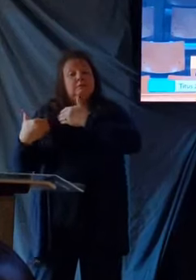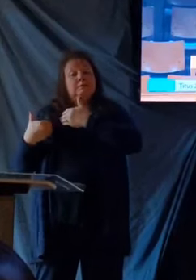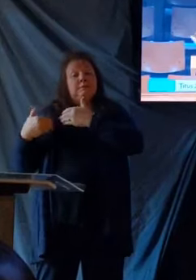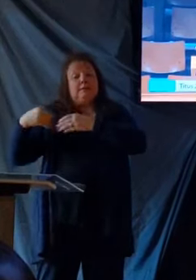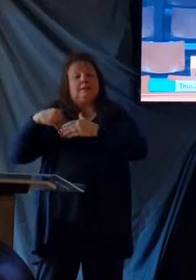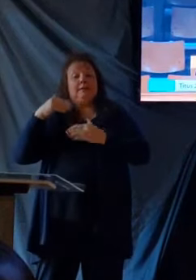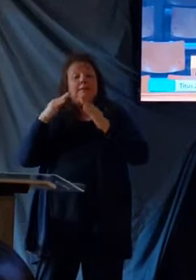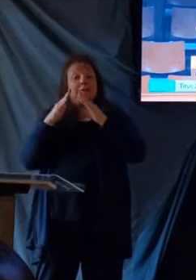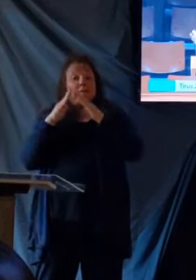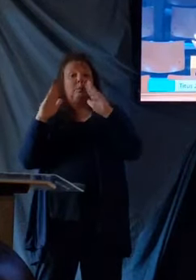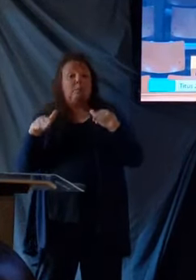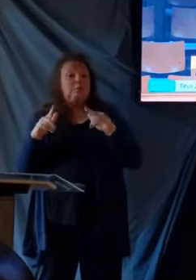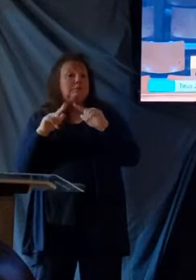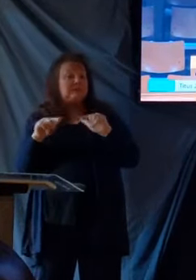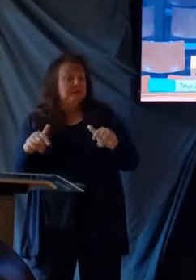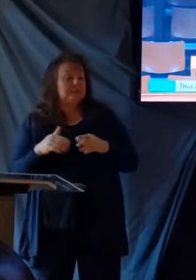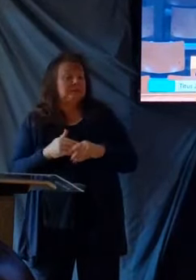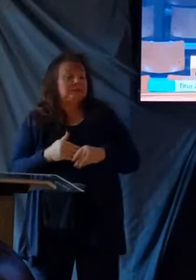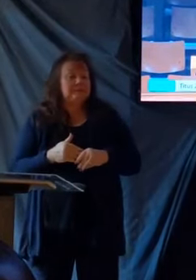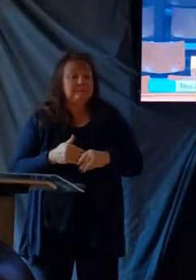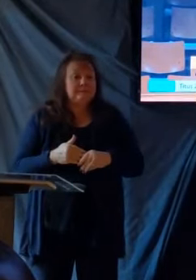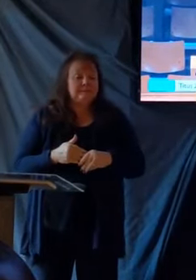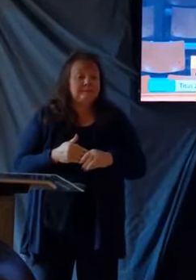the home, and so on. And,